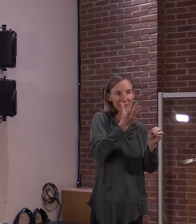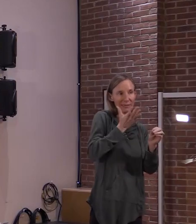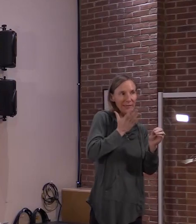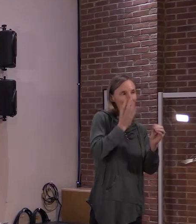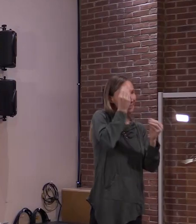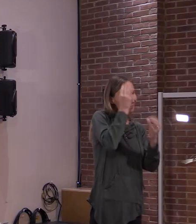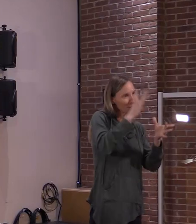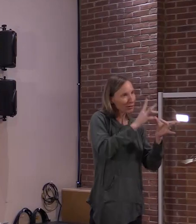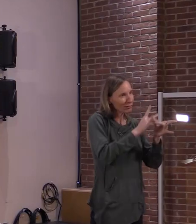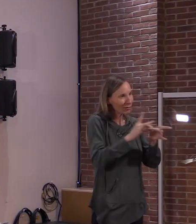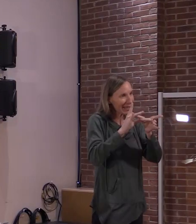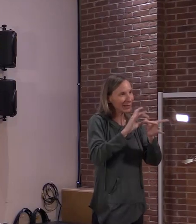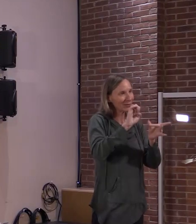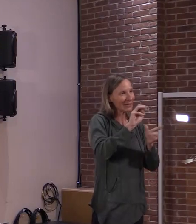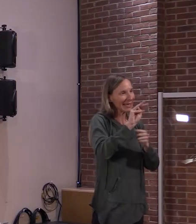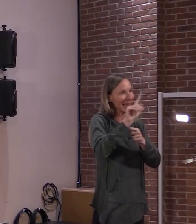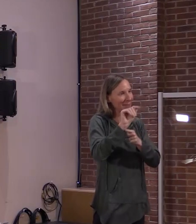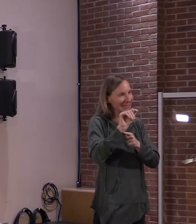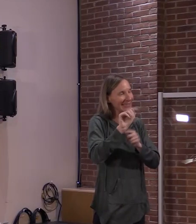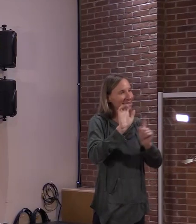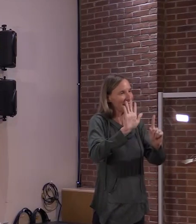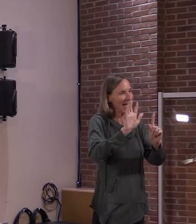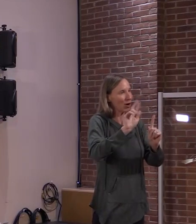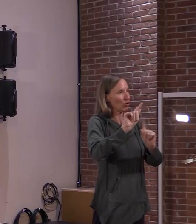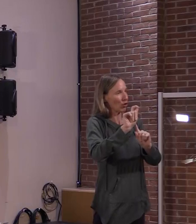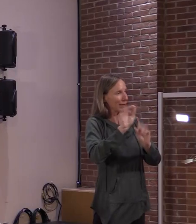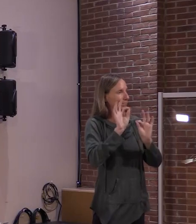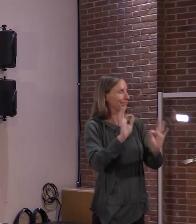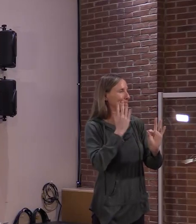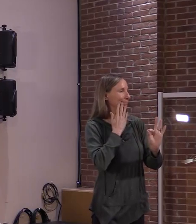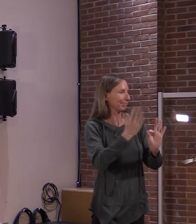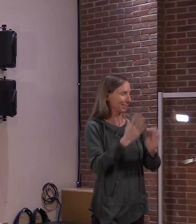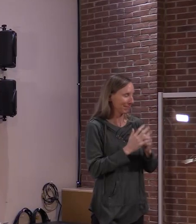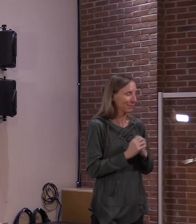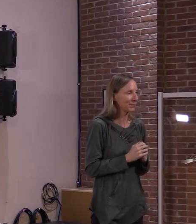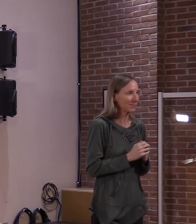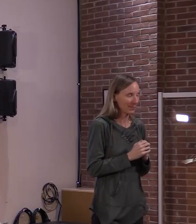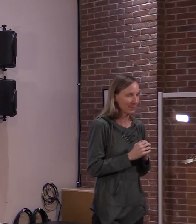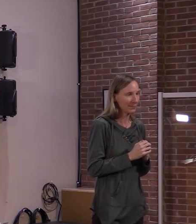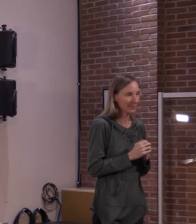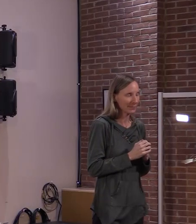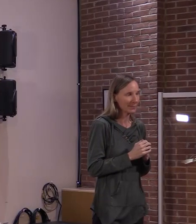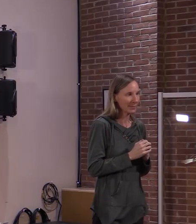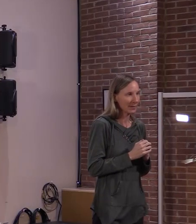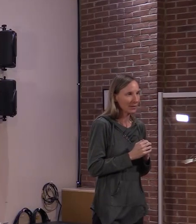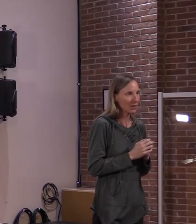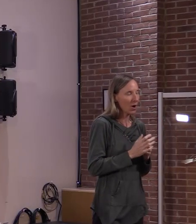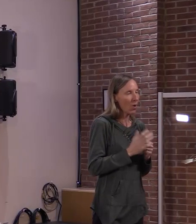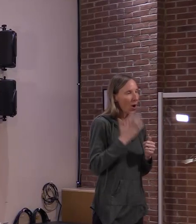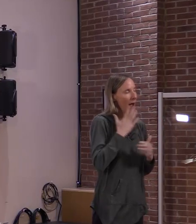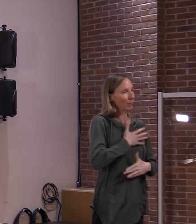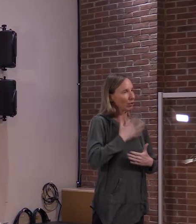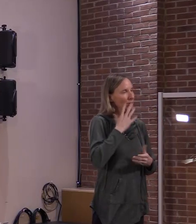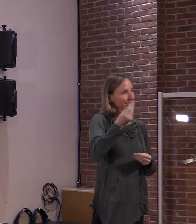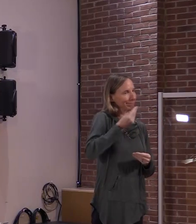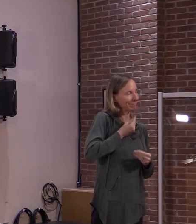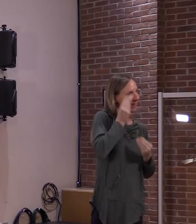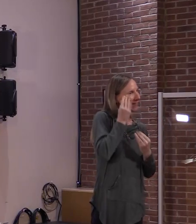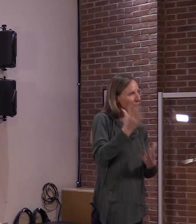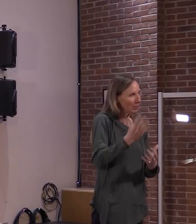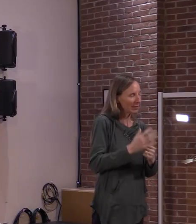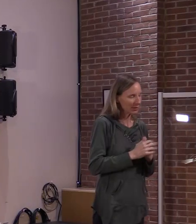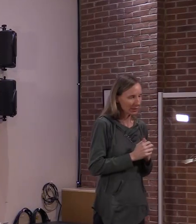rates being paid to EMTs. So Deputy Secretary Samuelson would pass that on. I appreciate it. And